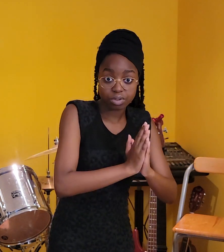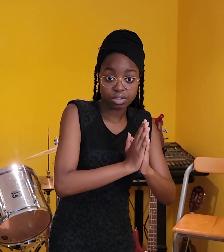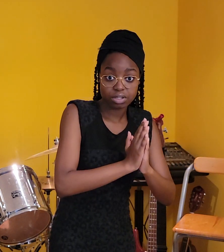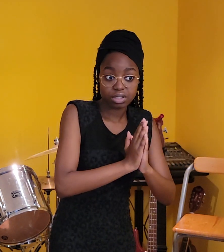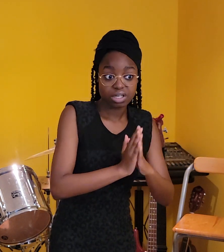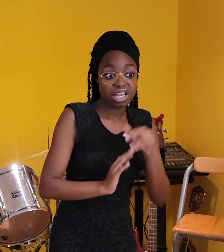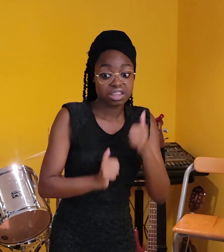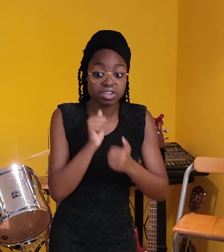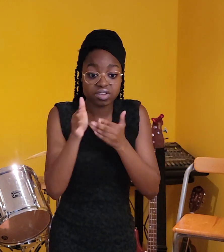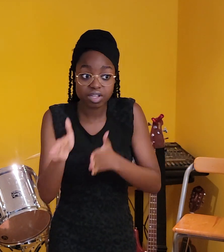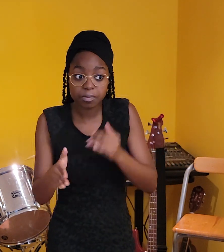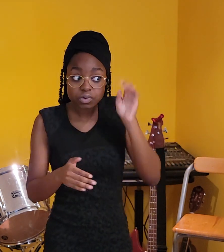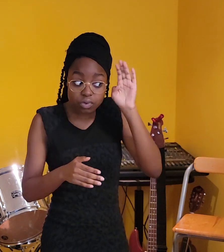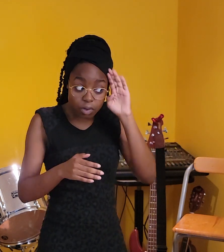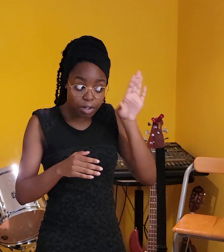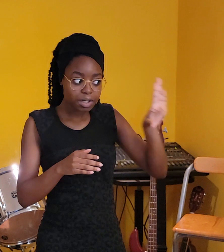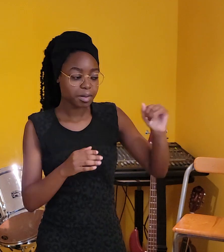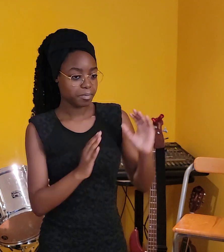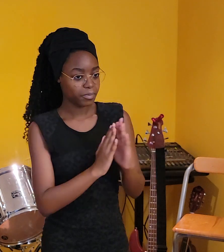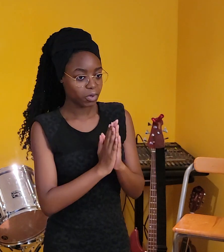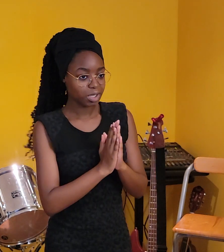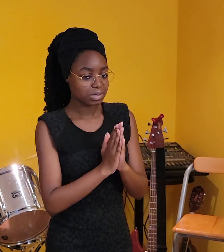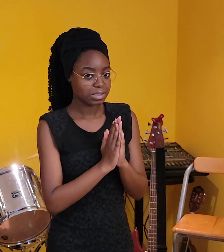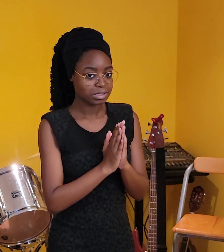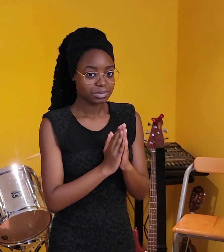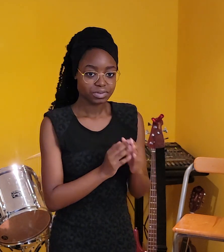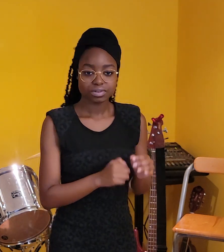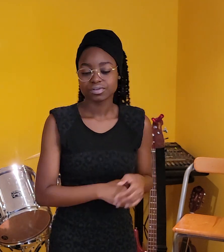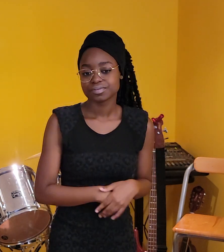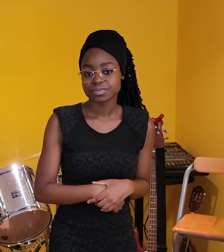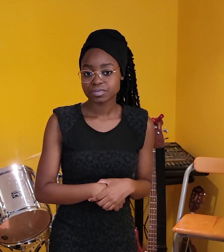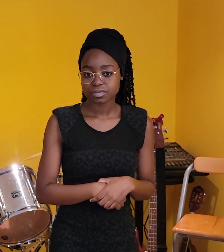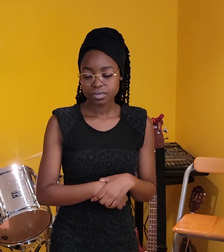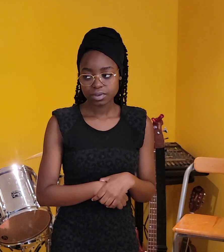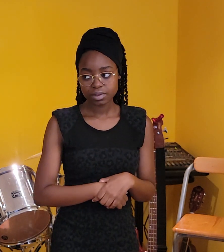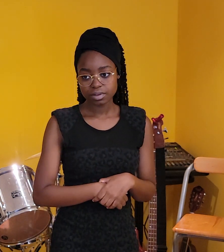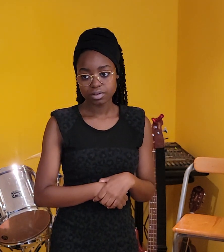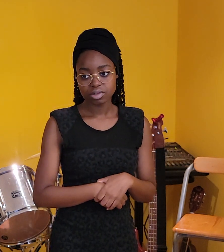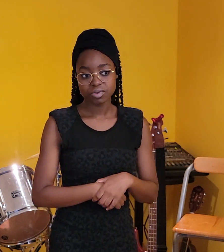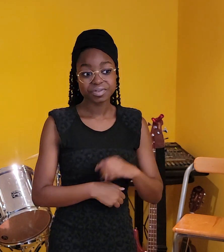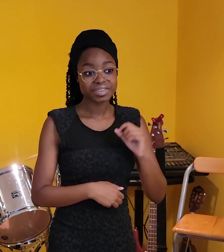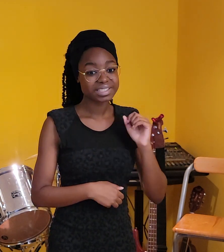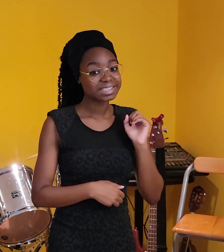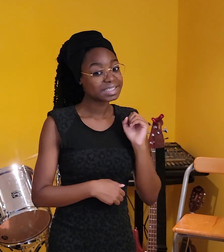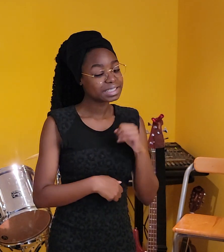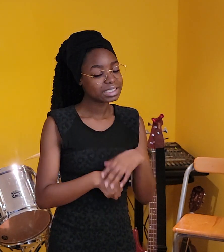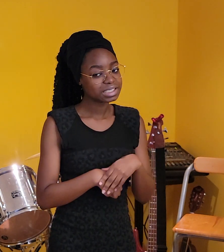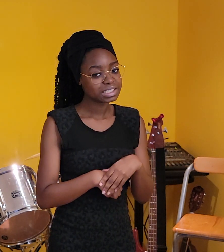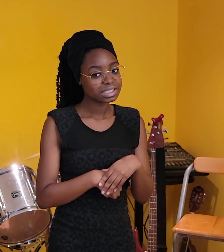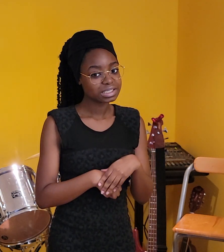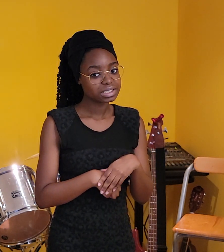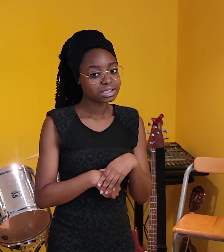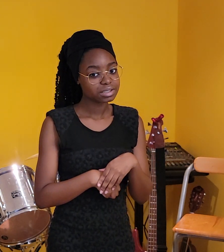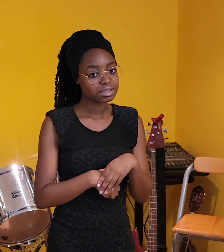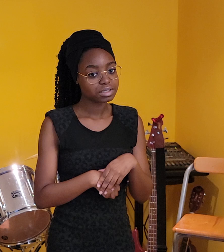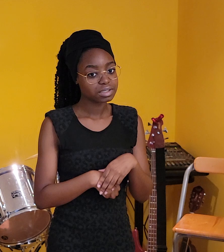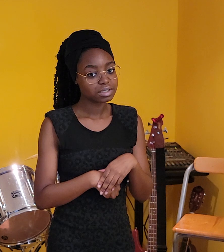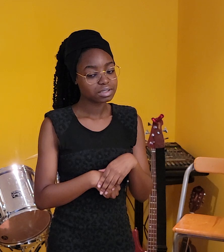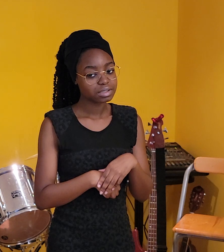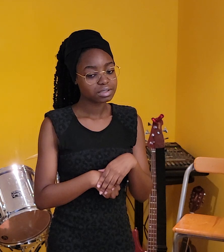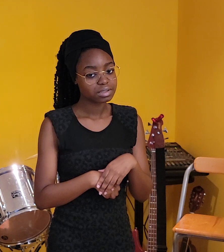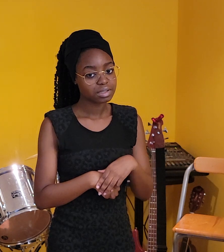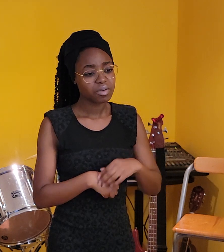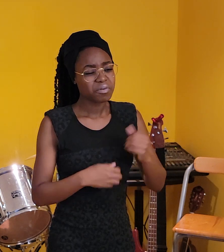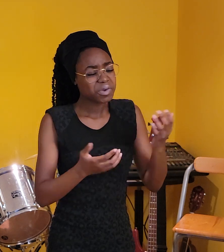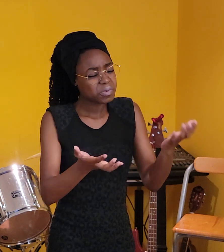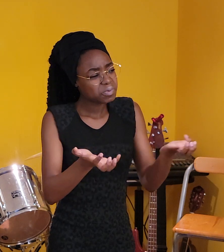pray. As we study this prayer, for sure, we will never be able to say this prayer or recite it again in the same way.